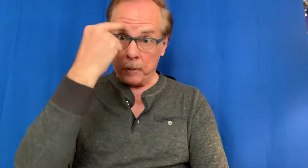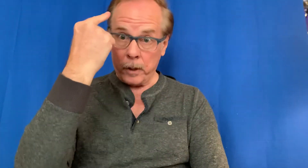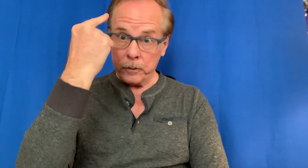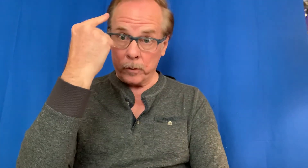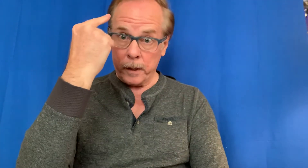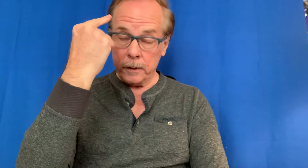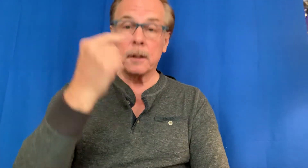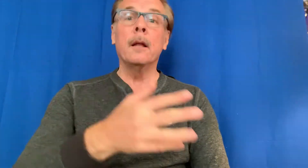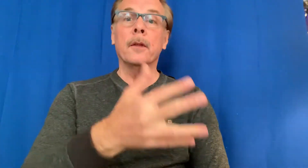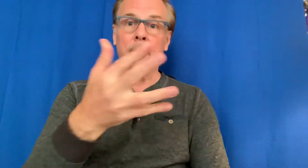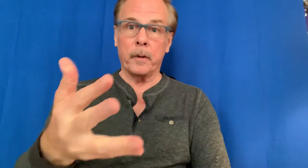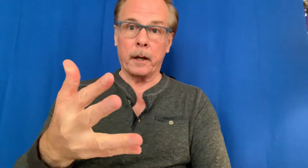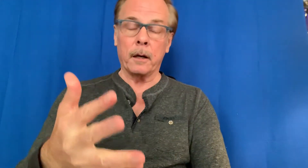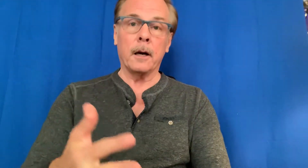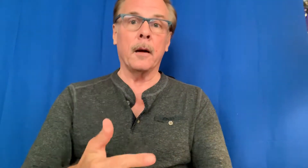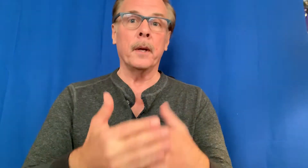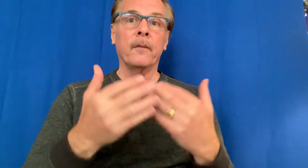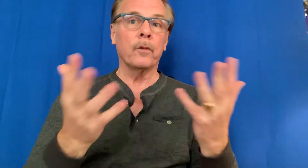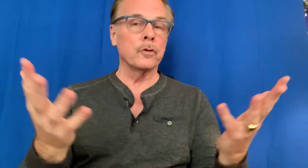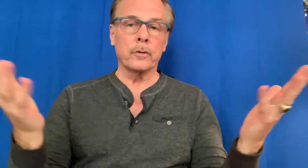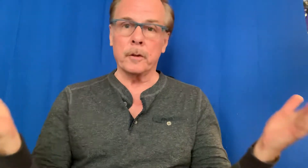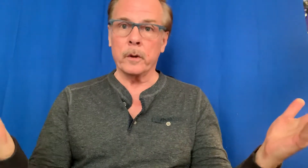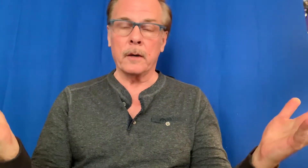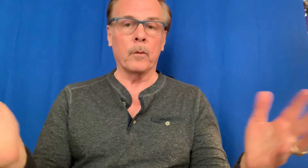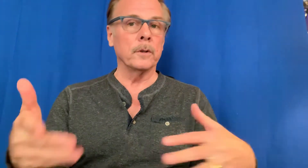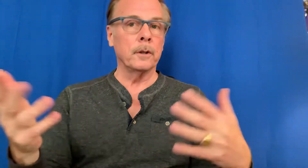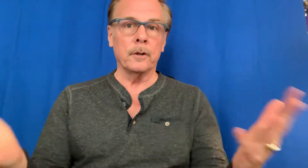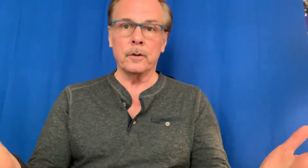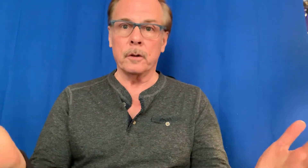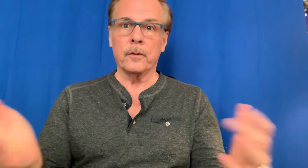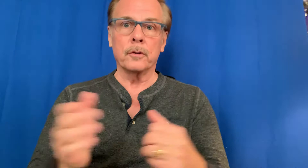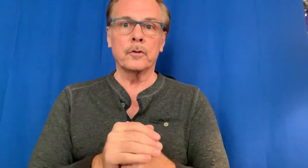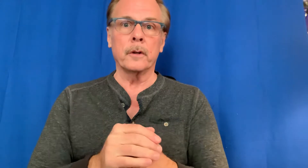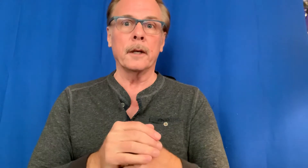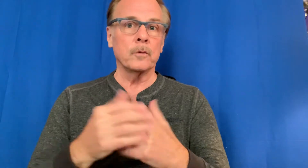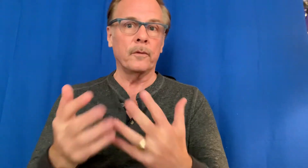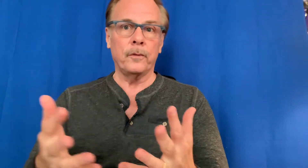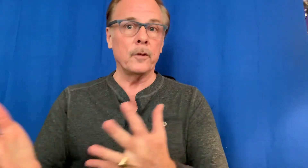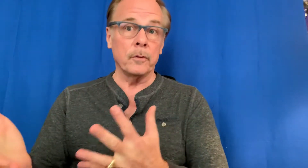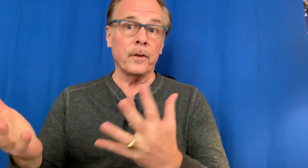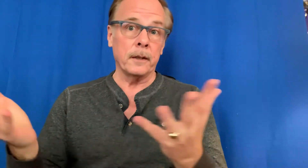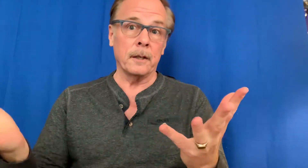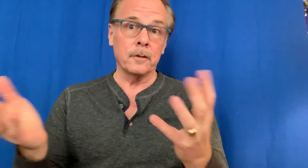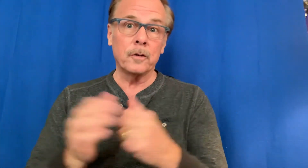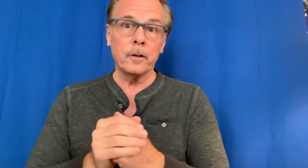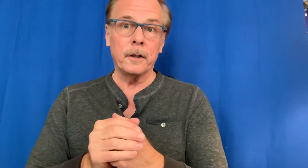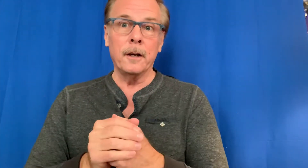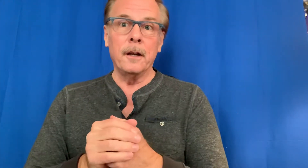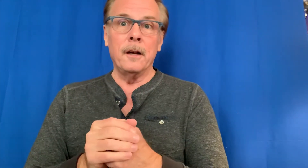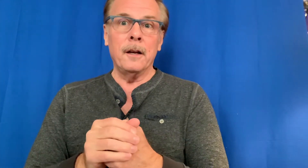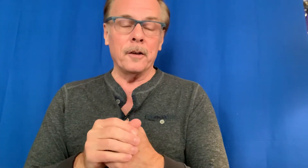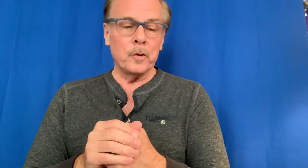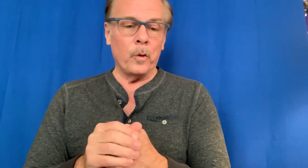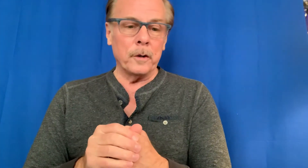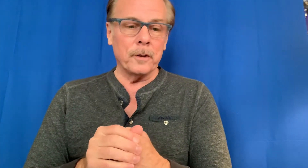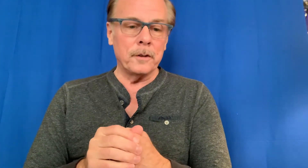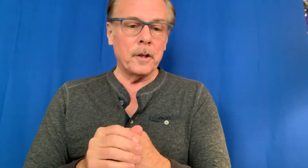eyebrows raised, then you're making a comment, first tree, whatever. What's he going to do to the first tree as you find out in the story, as you watch it. So